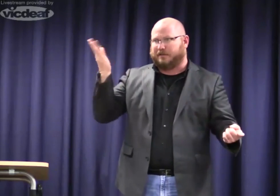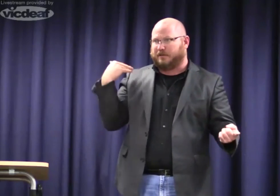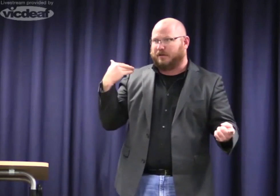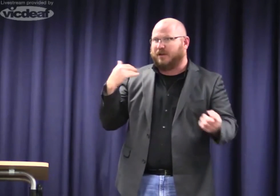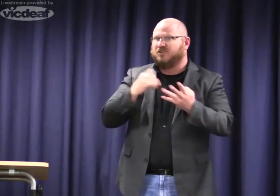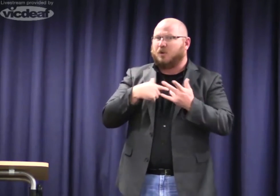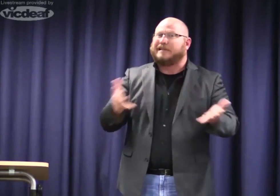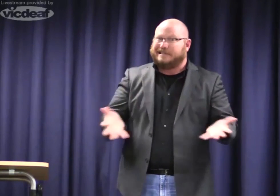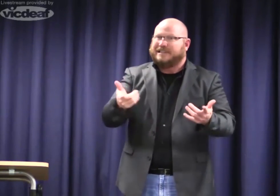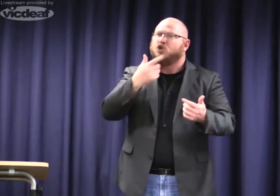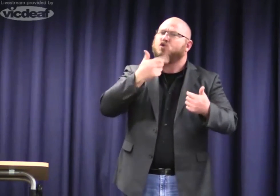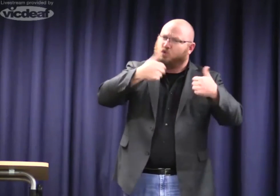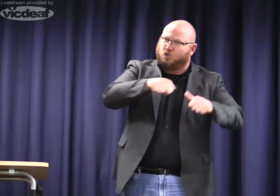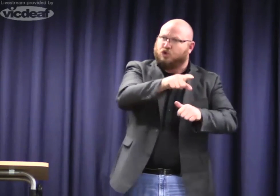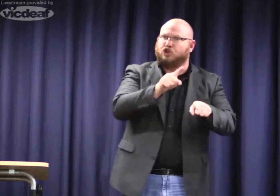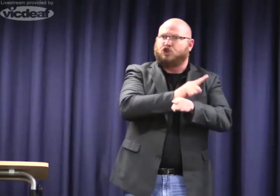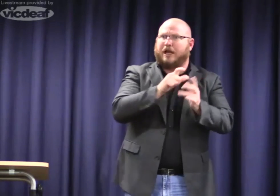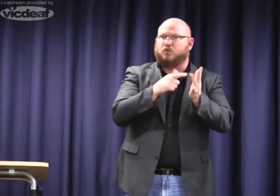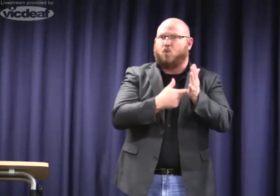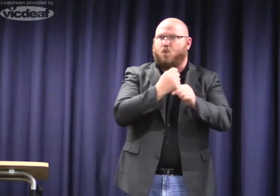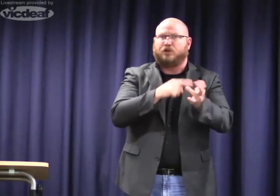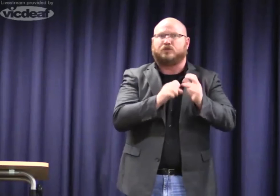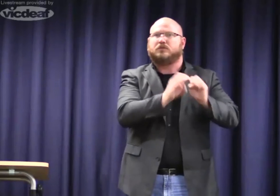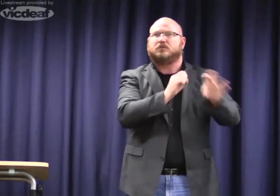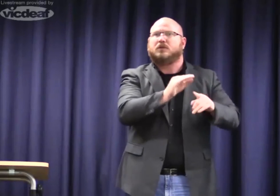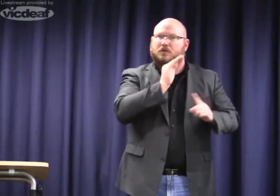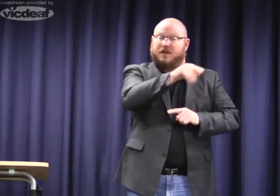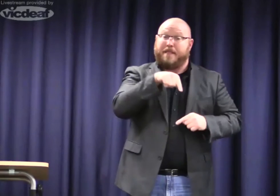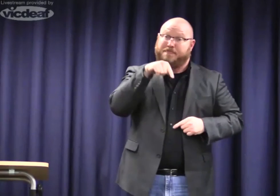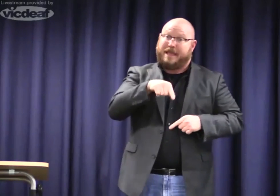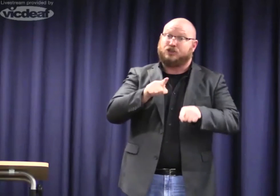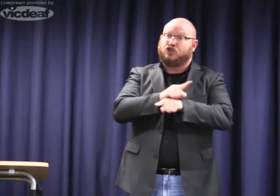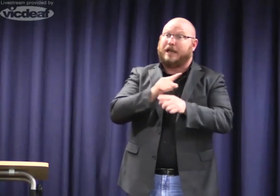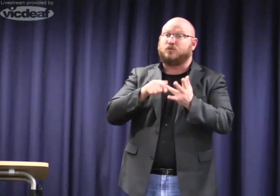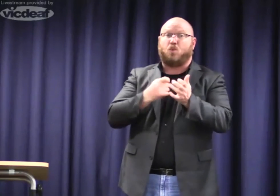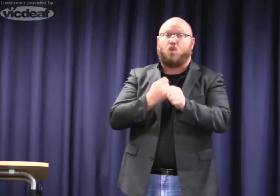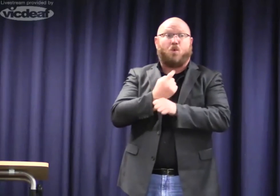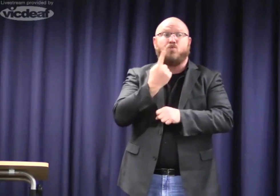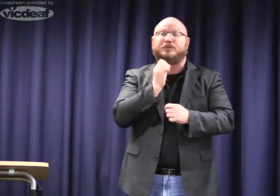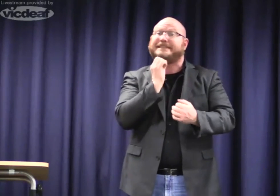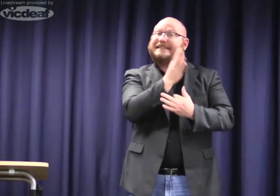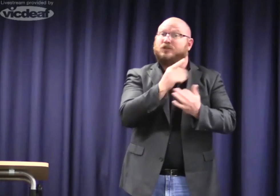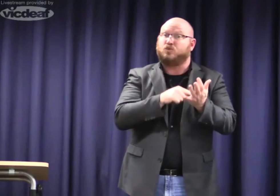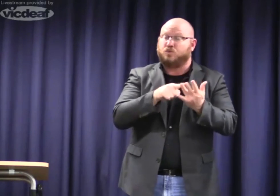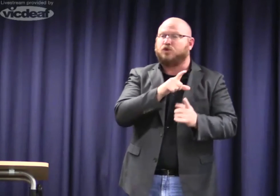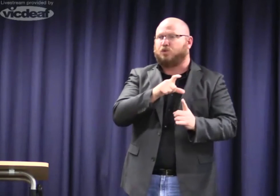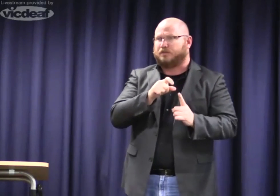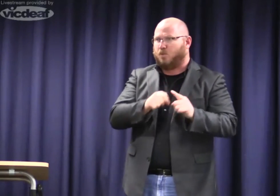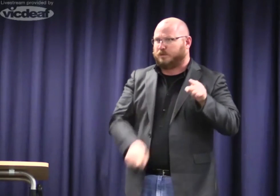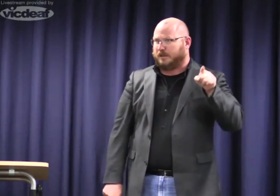Deaf Australia are going to use change.org. We've already been, we've already started a campaign using change.org.